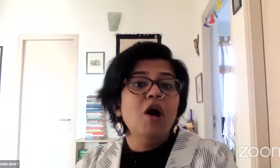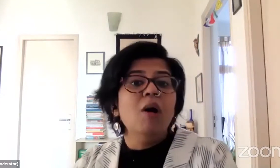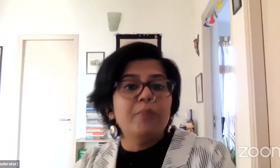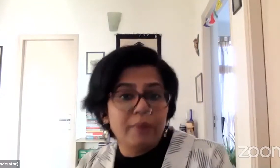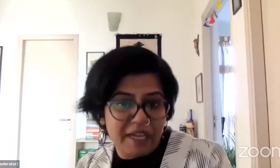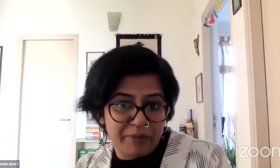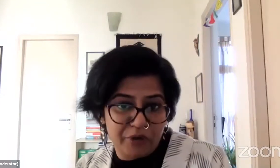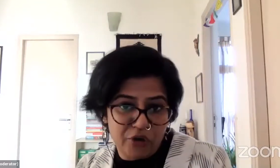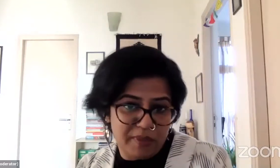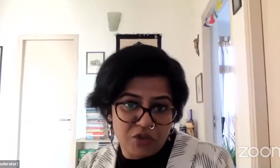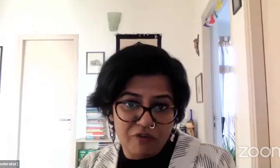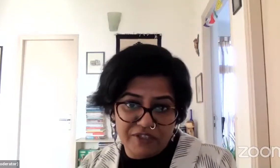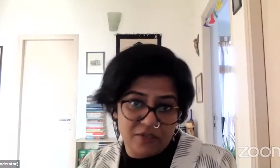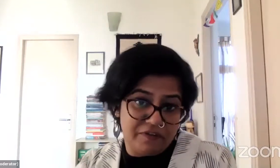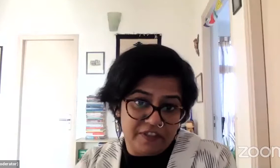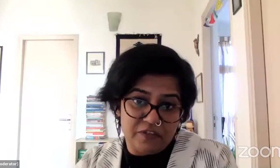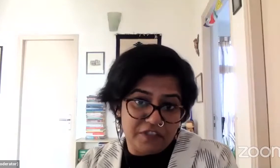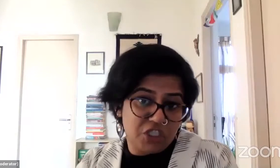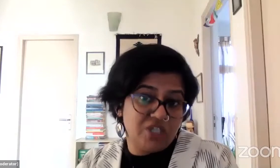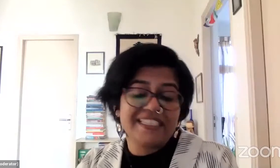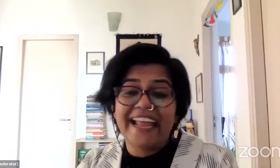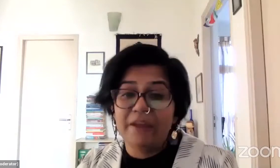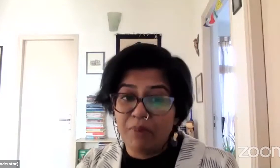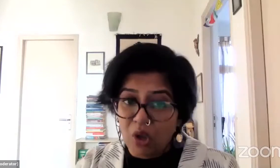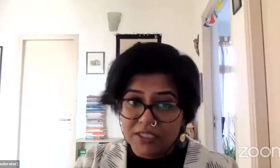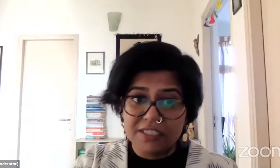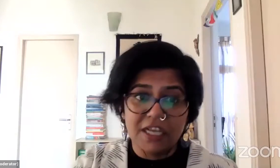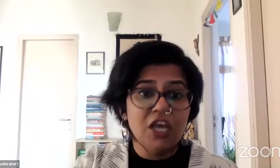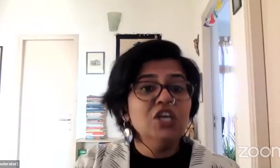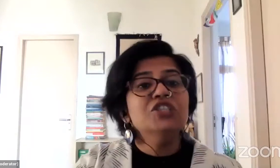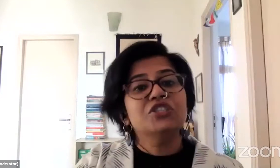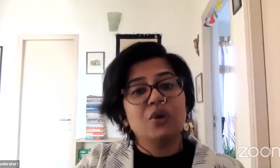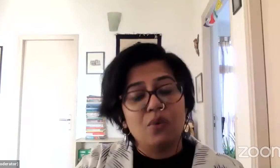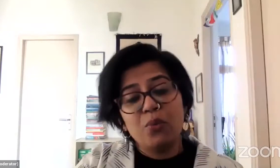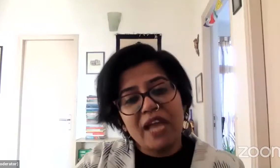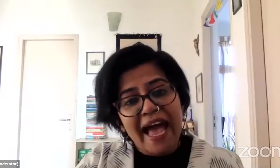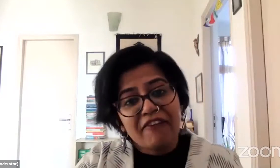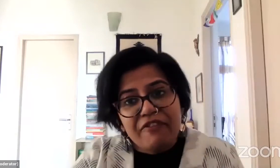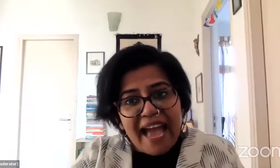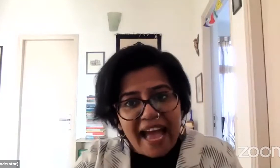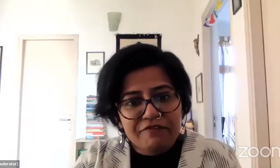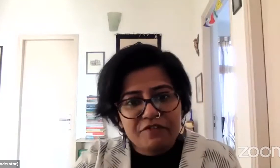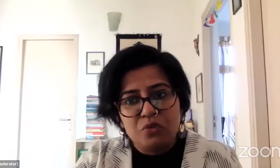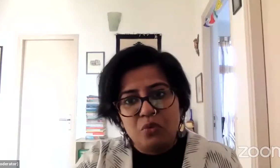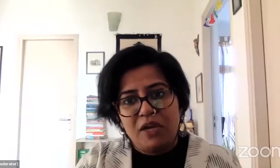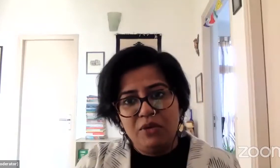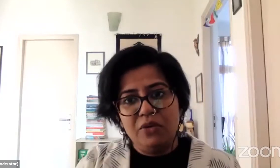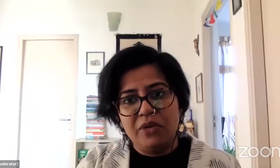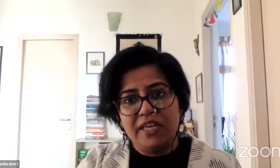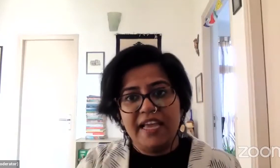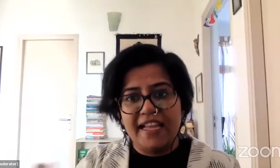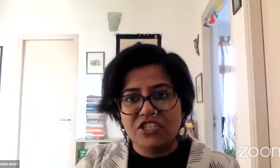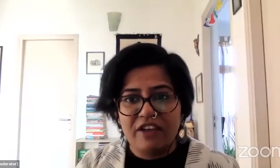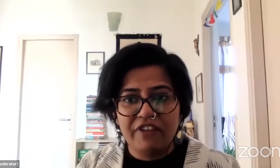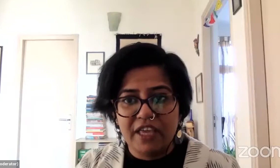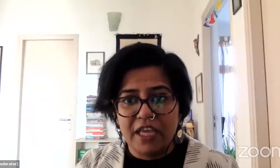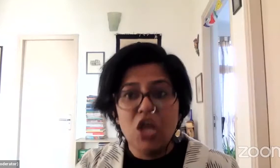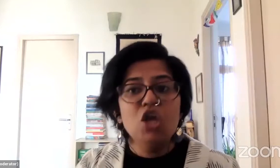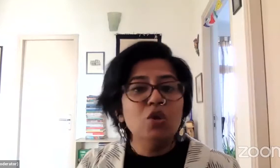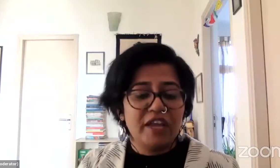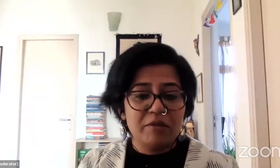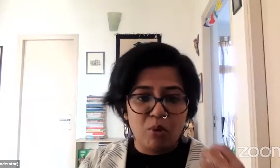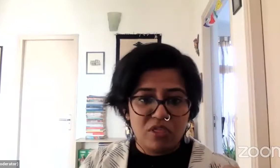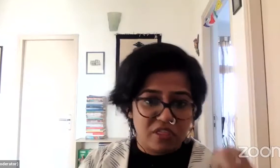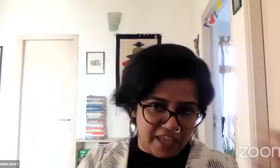corporations, public procurement office of officials, and employers. So we have to, while we're looking at